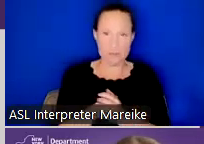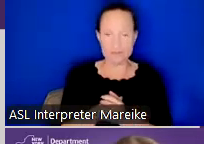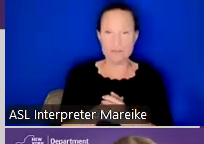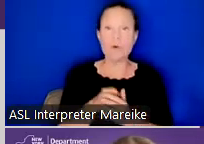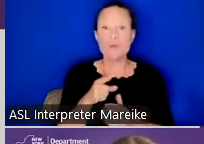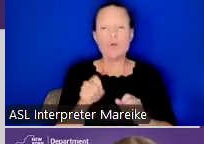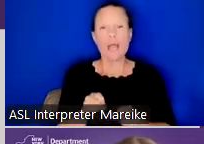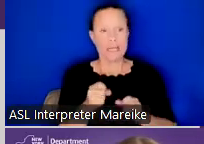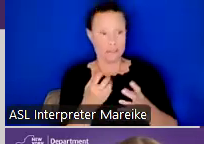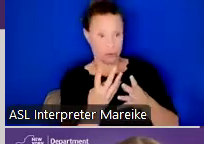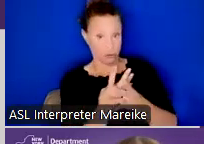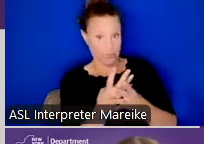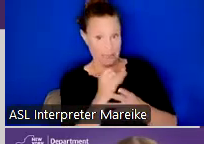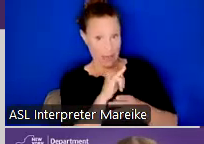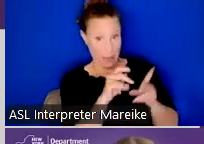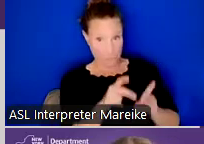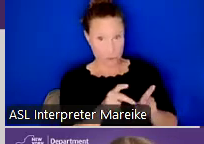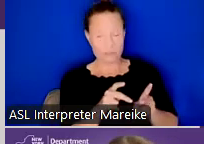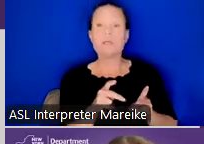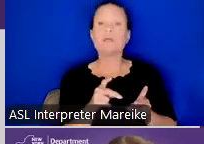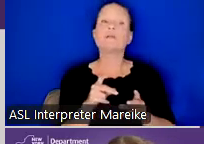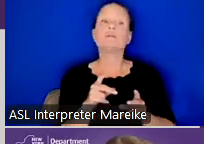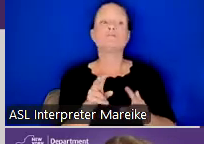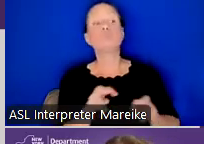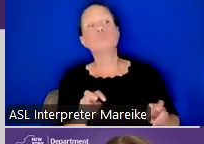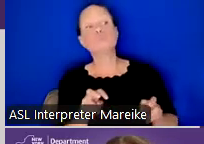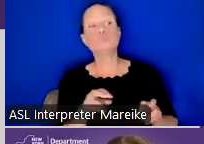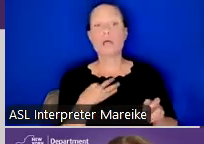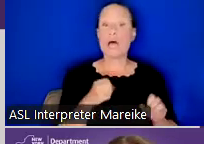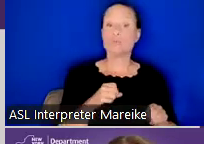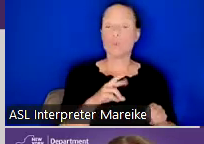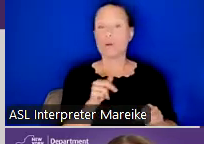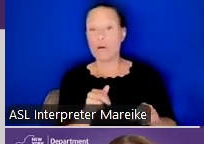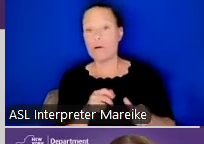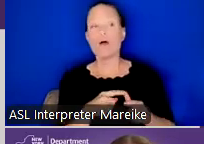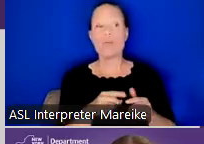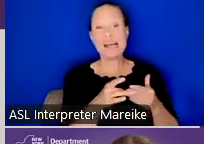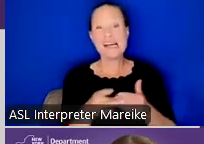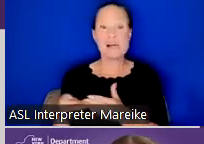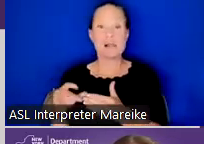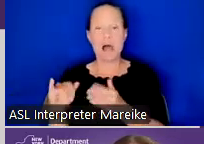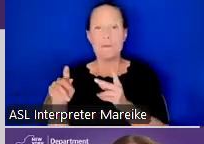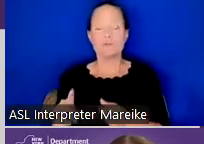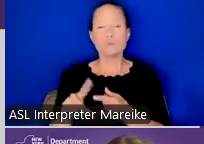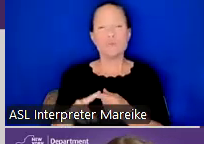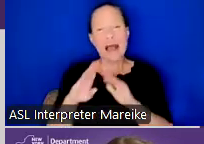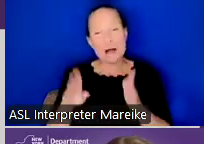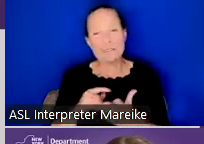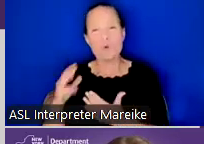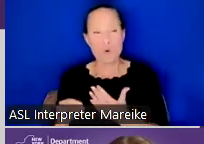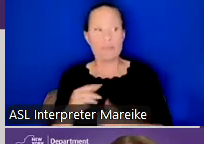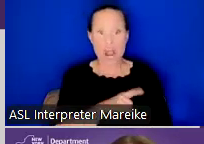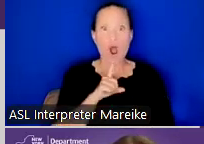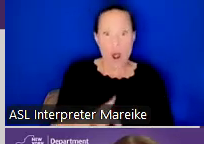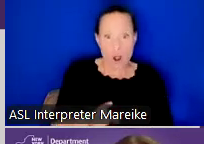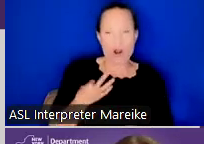screening, you can provide that eligibility assessment and navigate them to housing programs that they are eligible